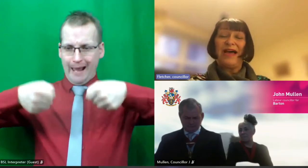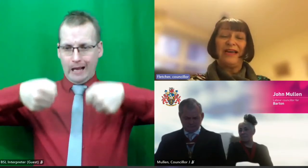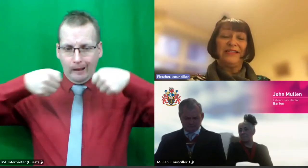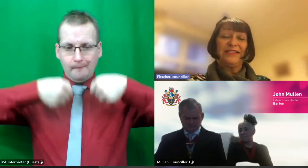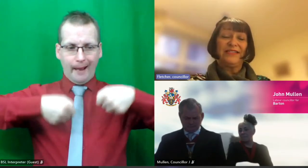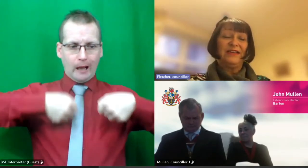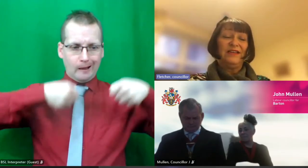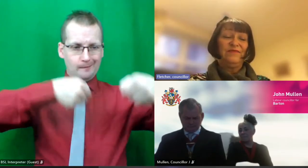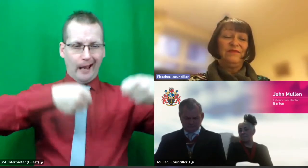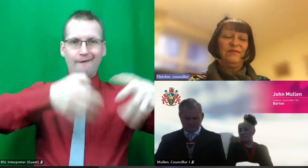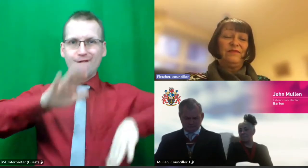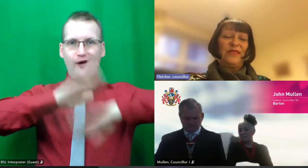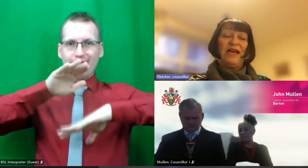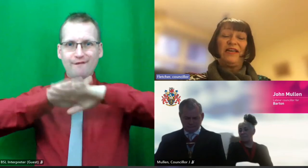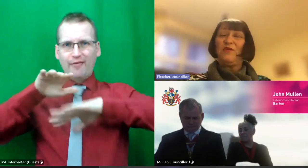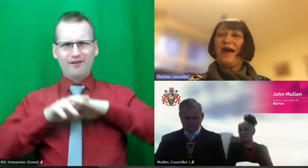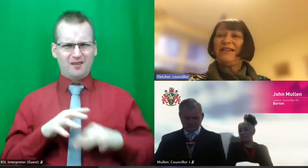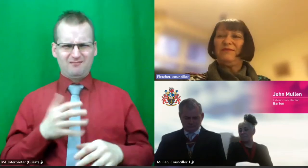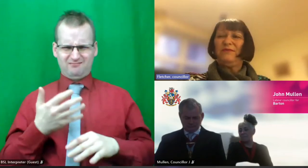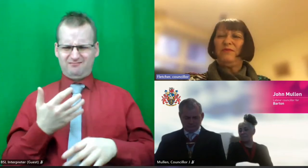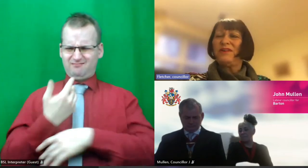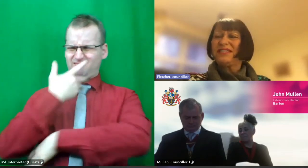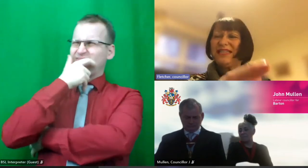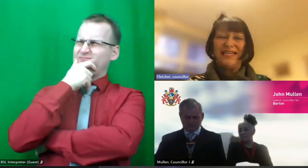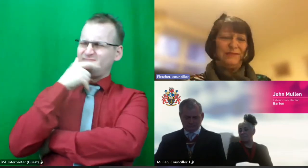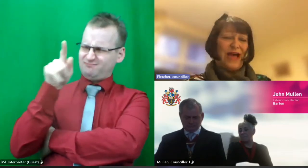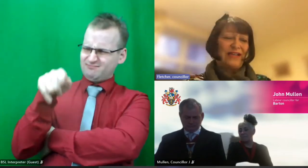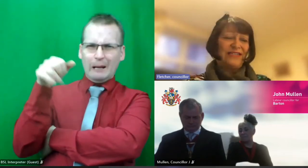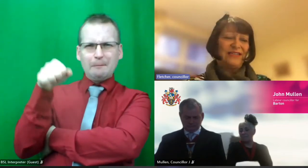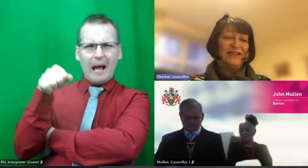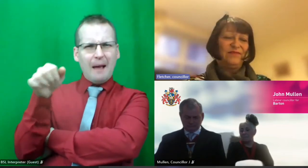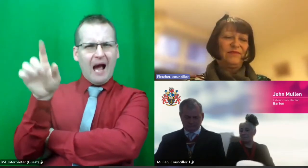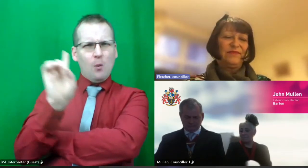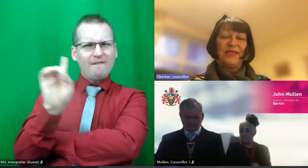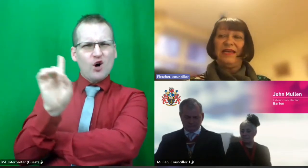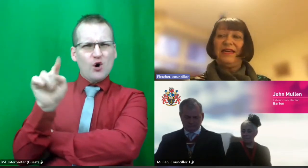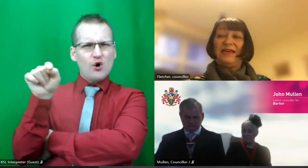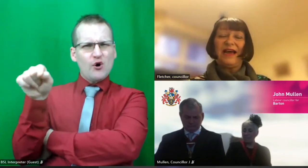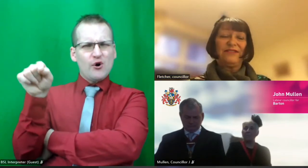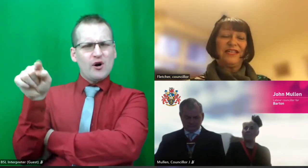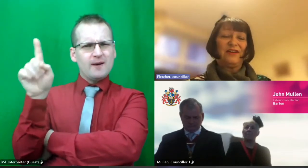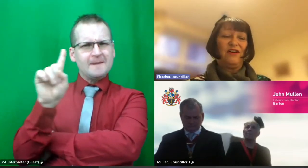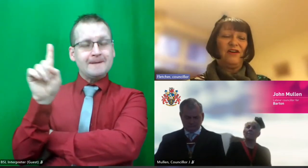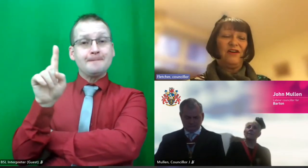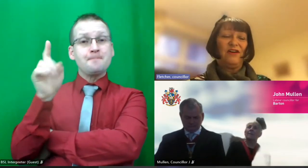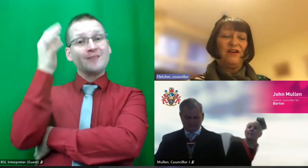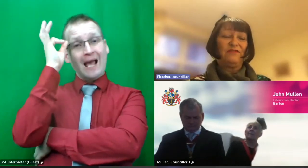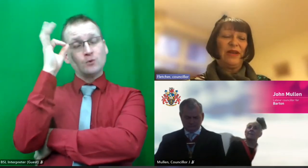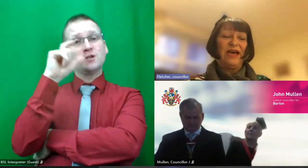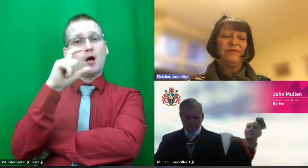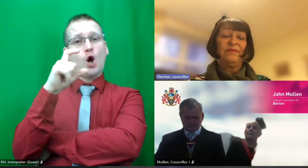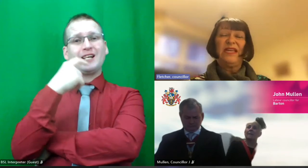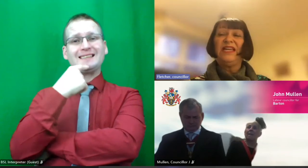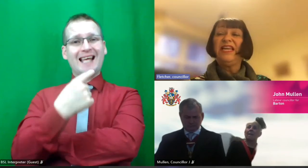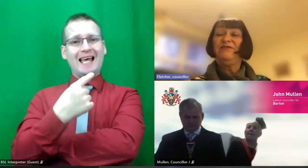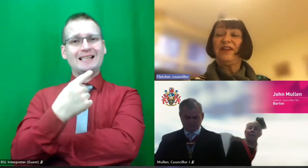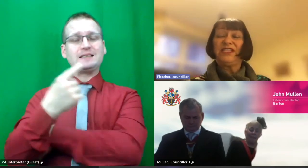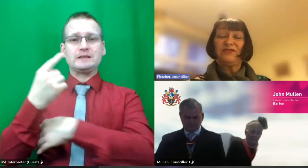loaded bags. I inquired, what's in these bags? Councillor Connor